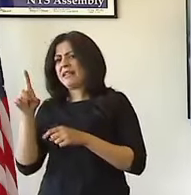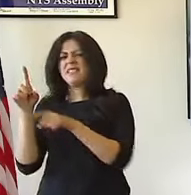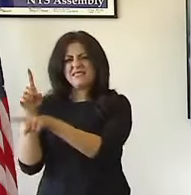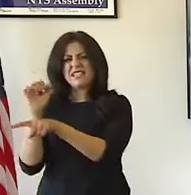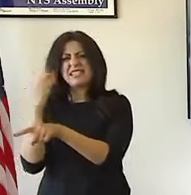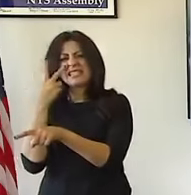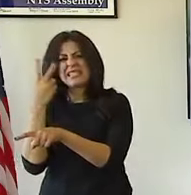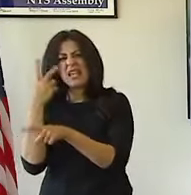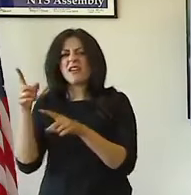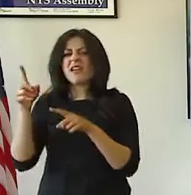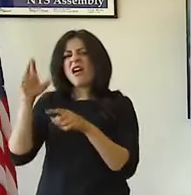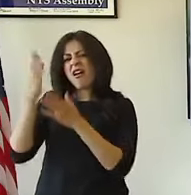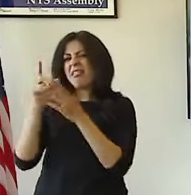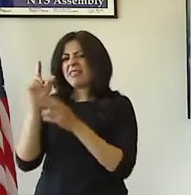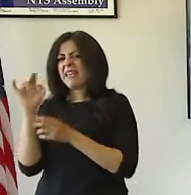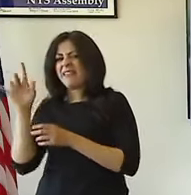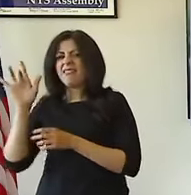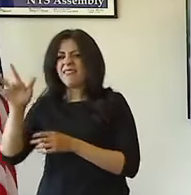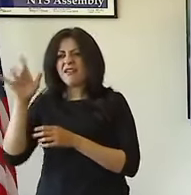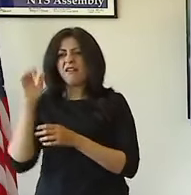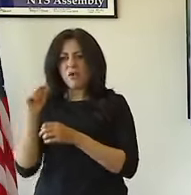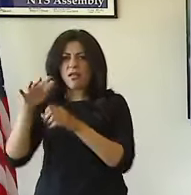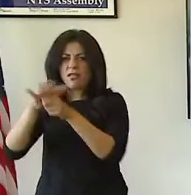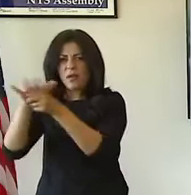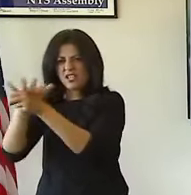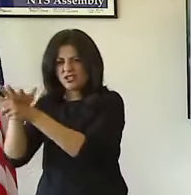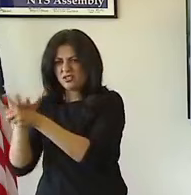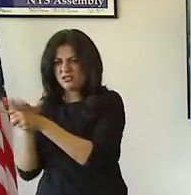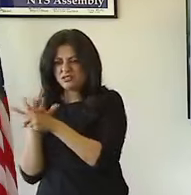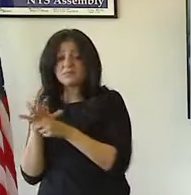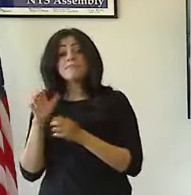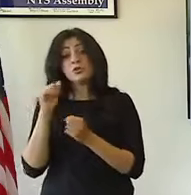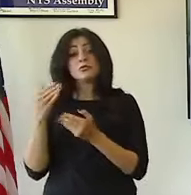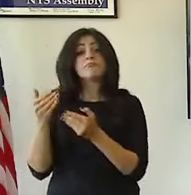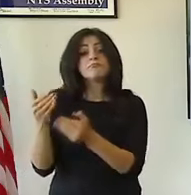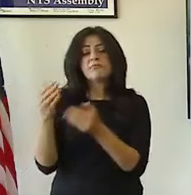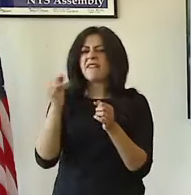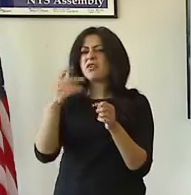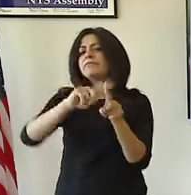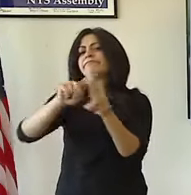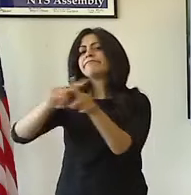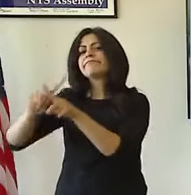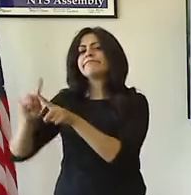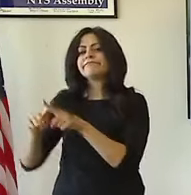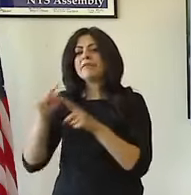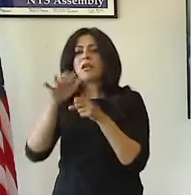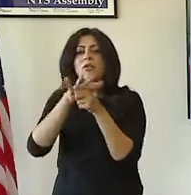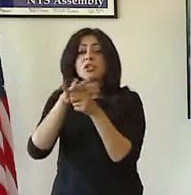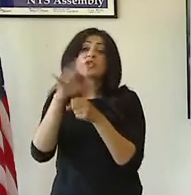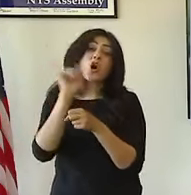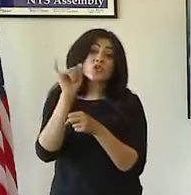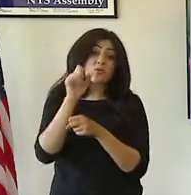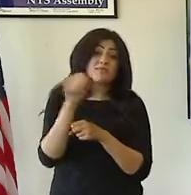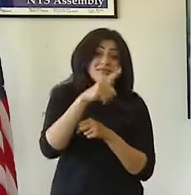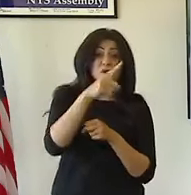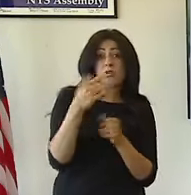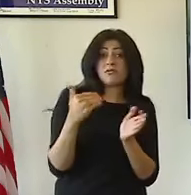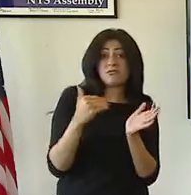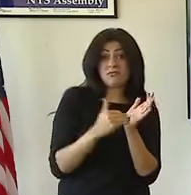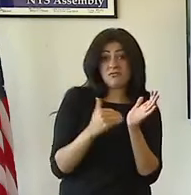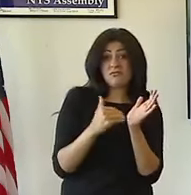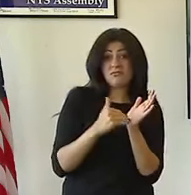those locations. You can be tested in multiple locations. You can also check with your physician. So if you